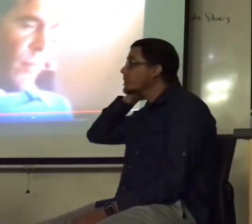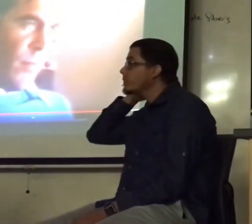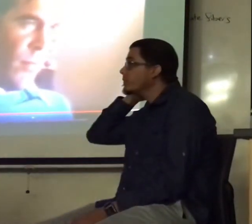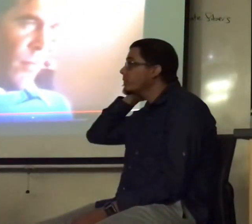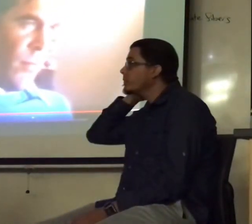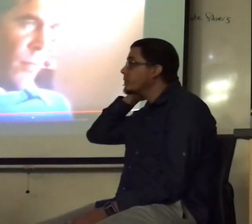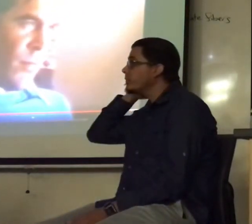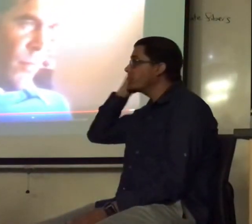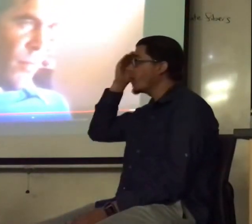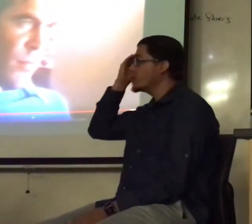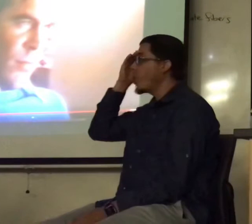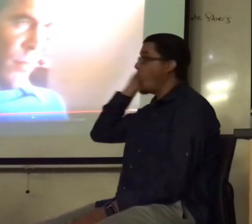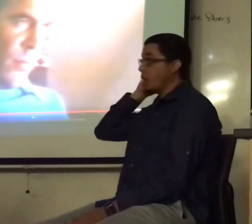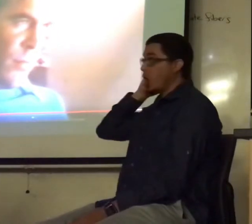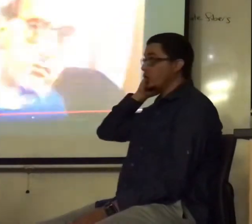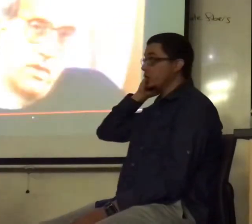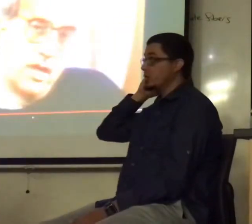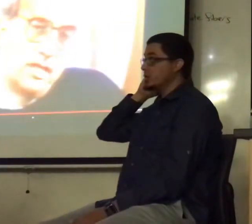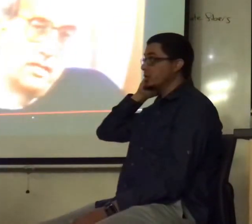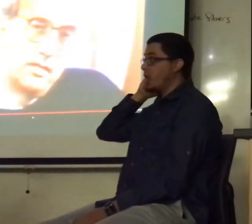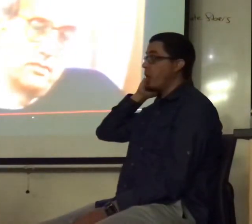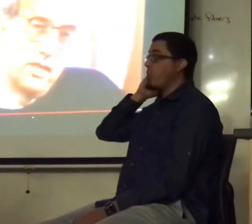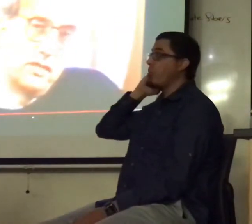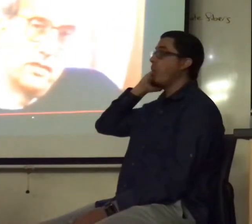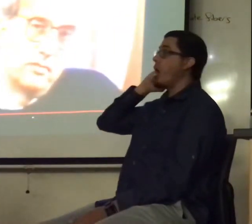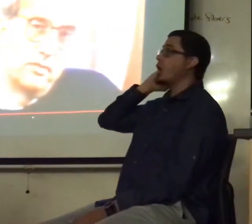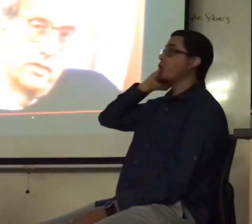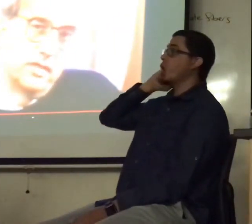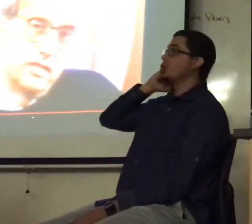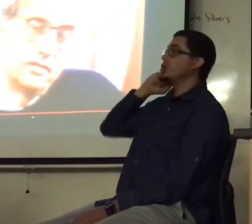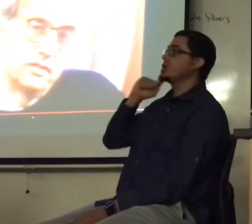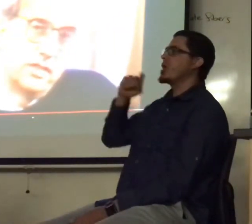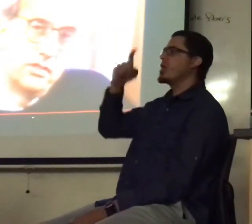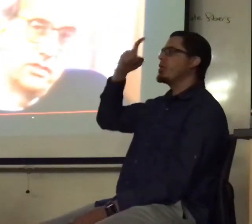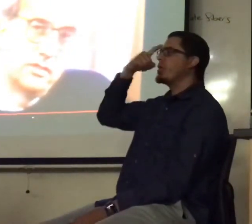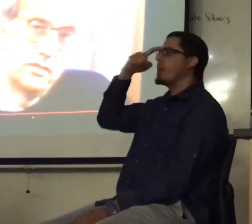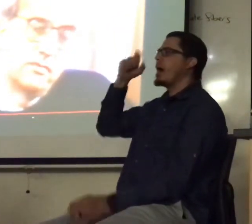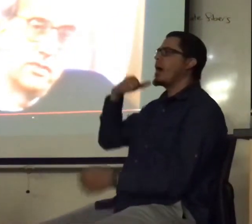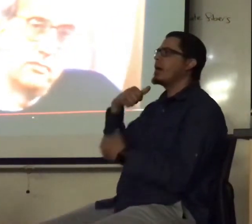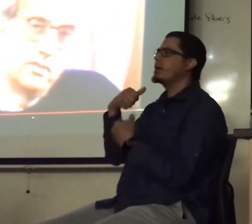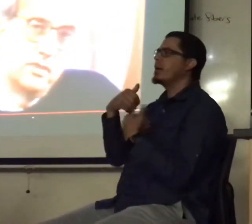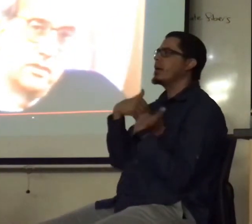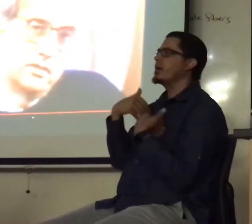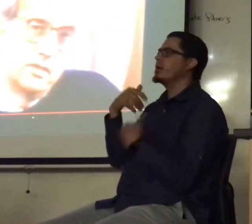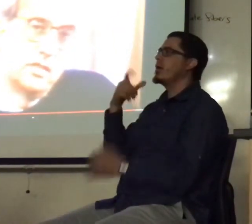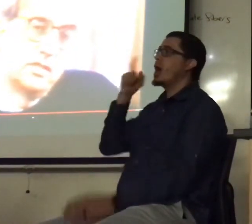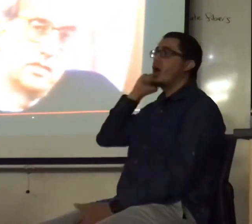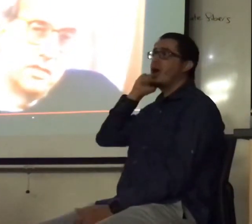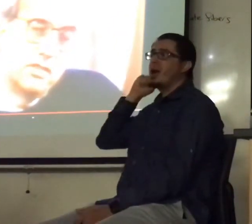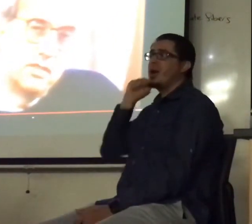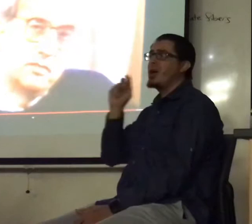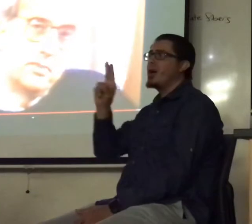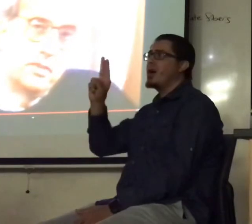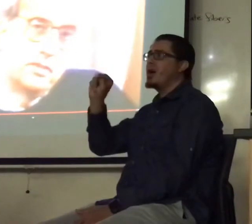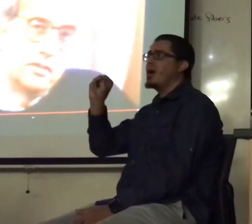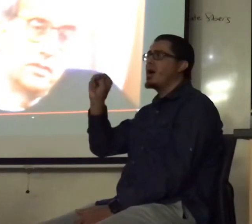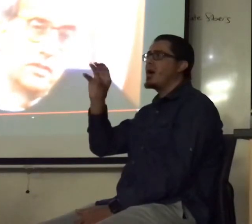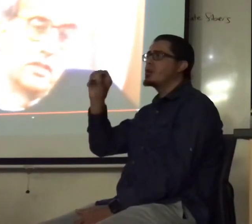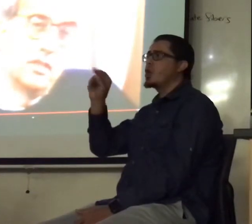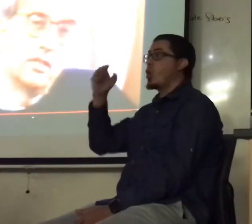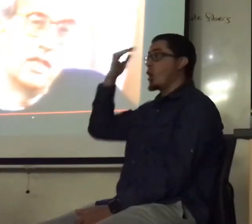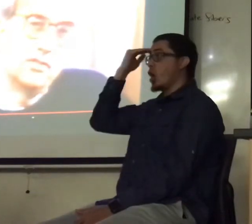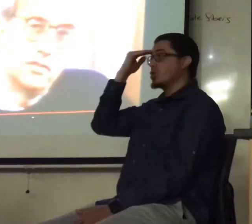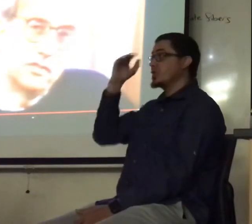them, teaches us is that the mind is made up of a constellation of independent,